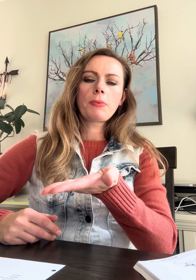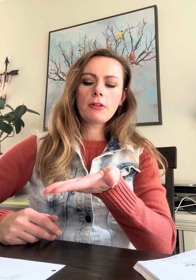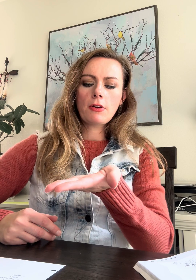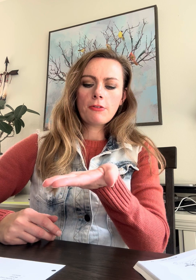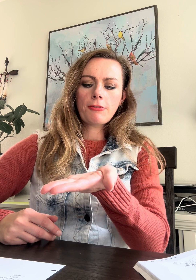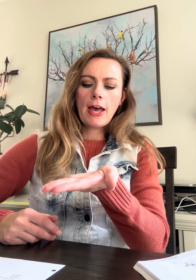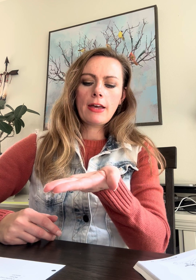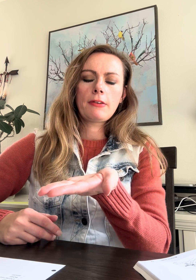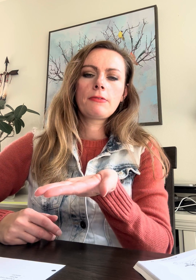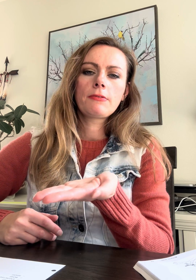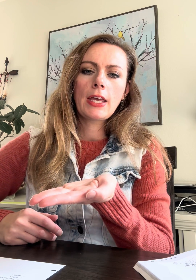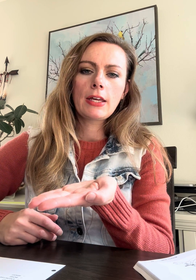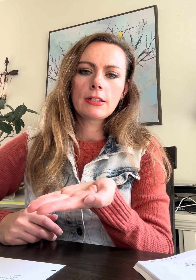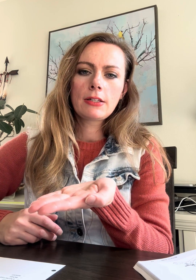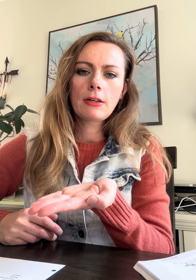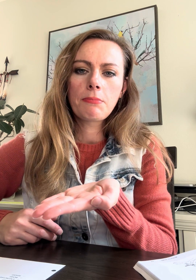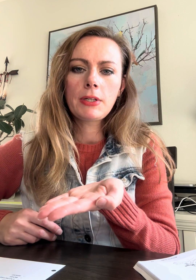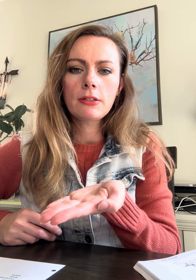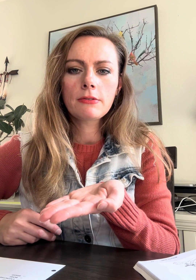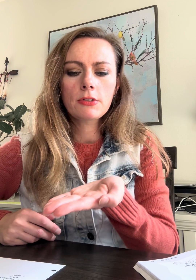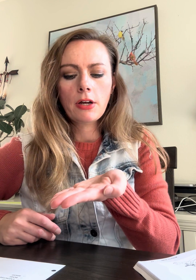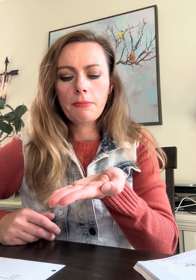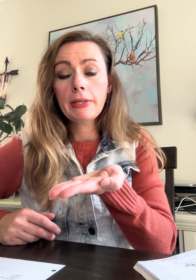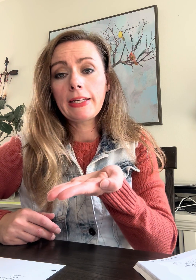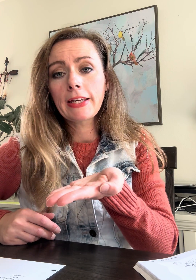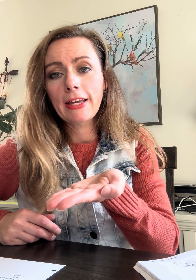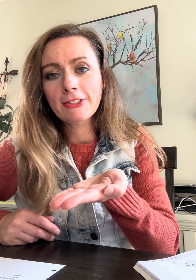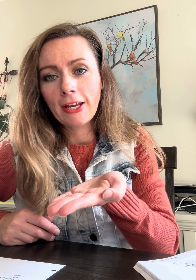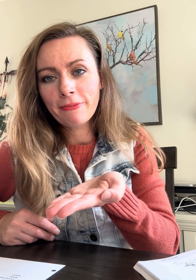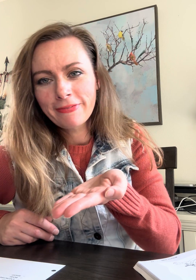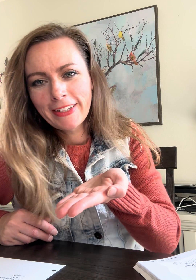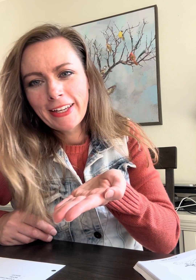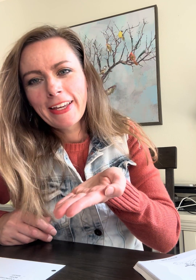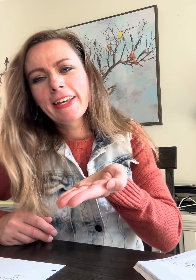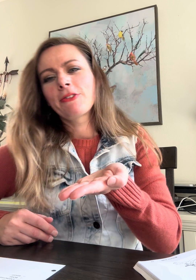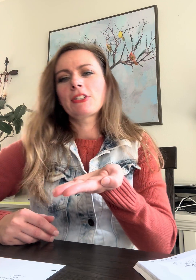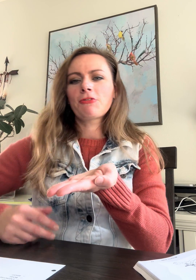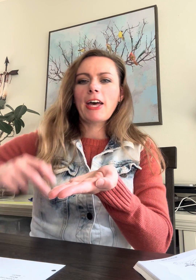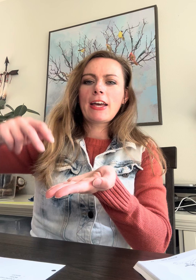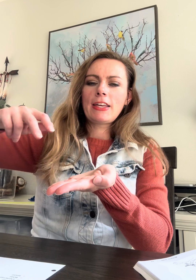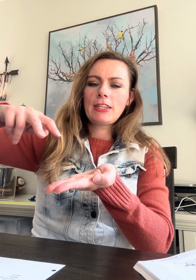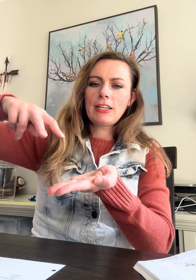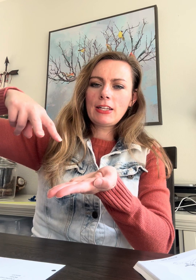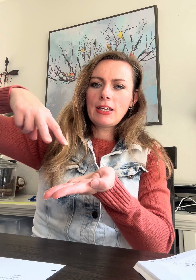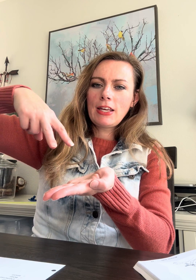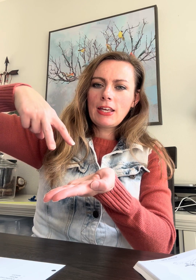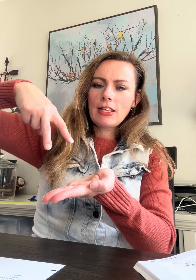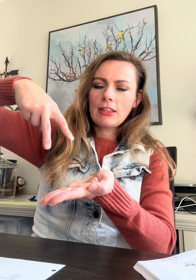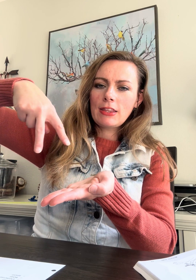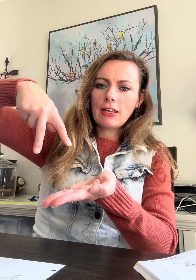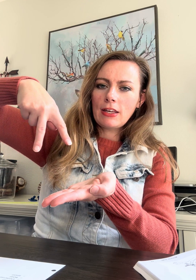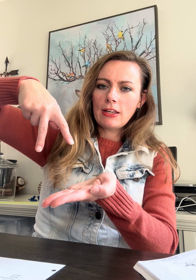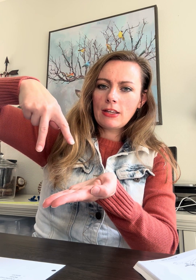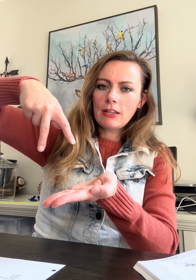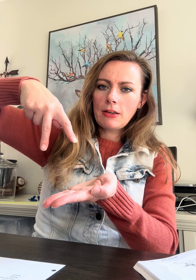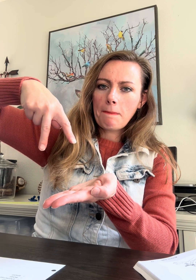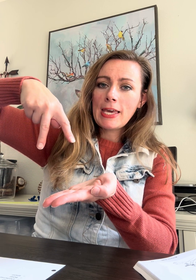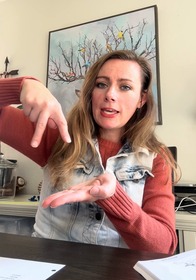open or flat hand, a B hand shape, which is flat, and then the P